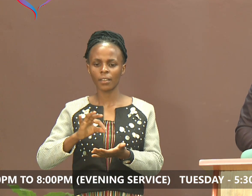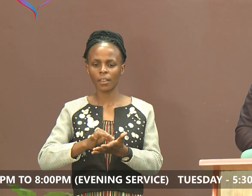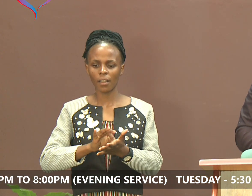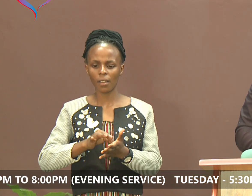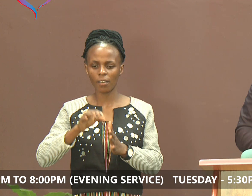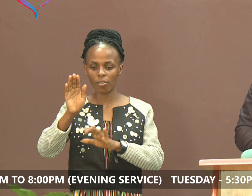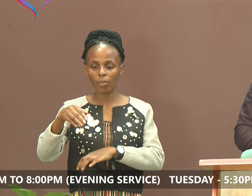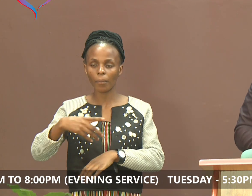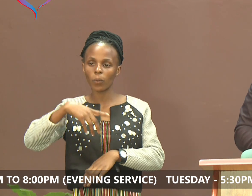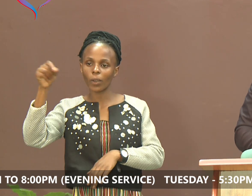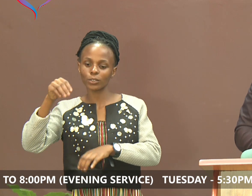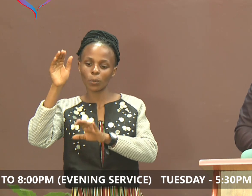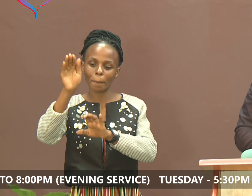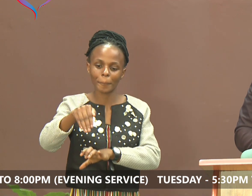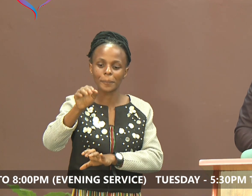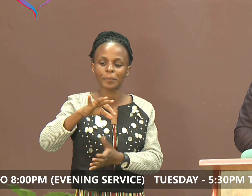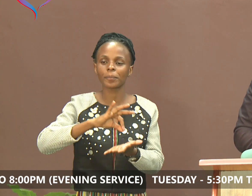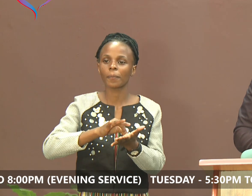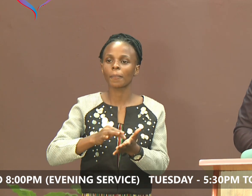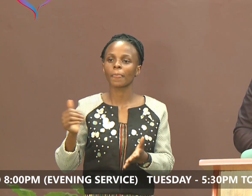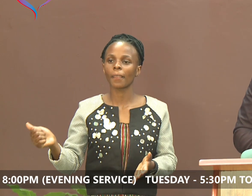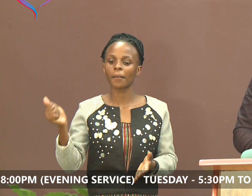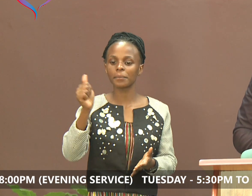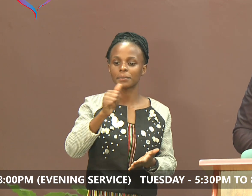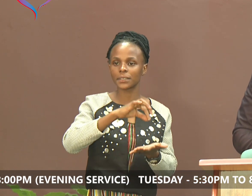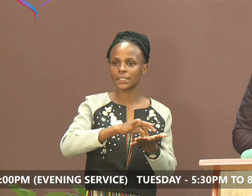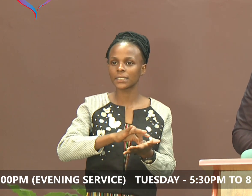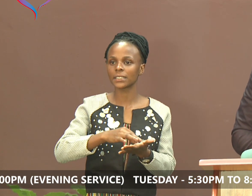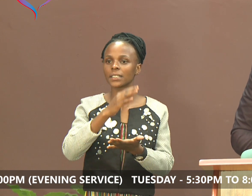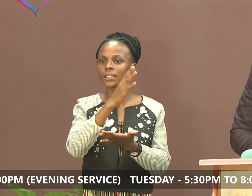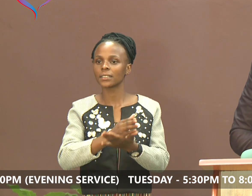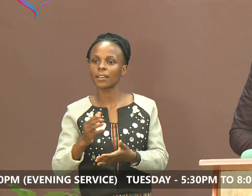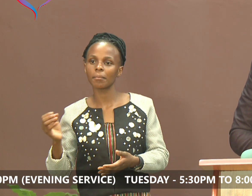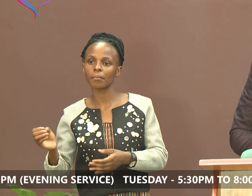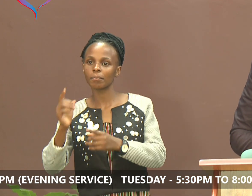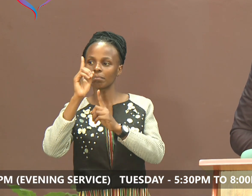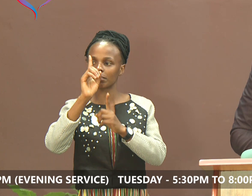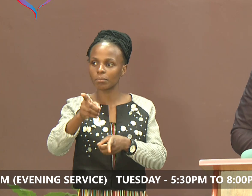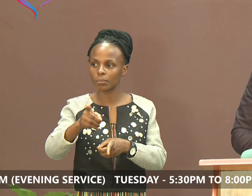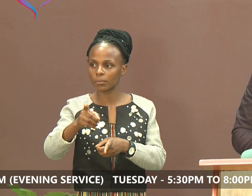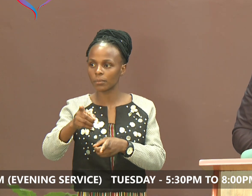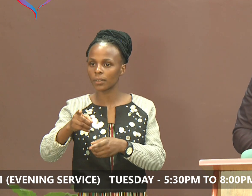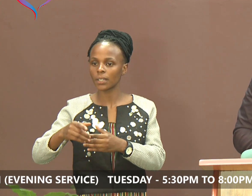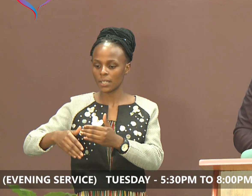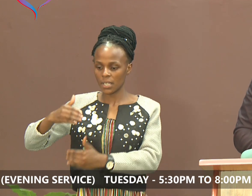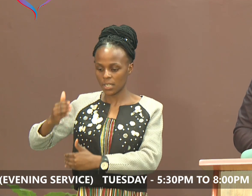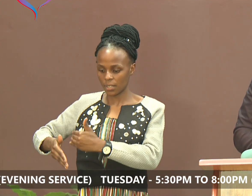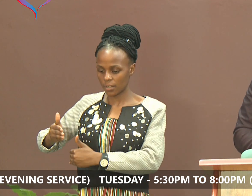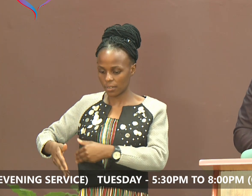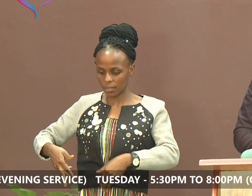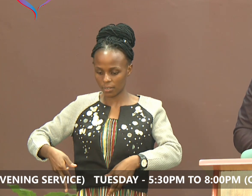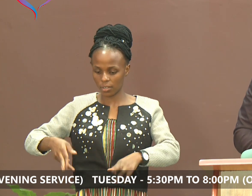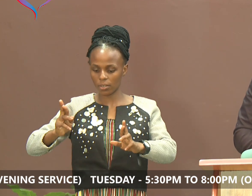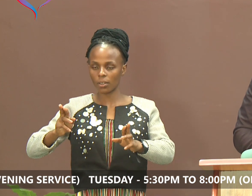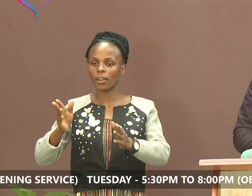went out to sow seed. And he sowed seed. Some seed fell among, fell by the wayside, verse 4. And